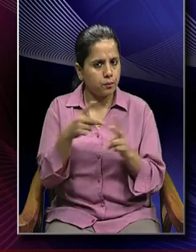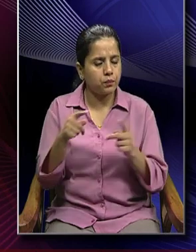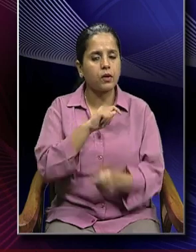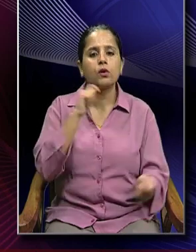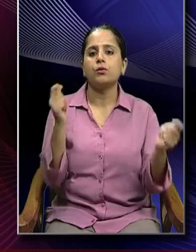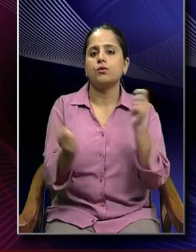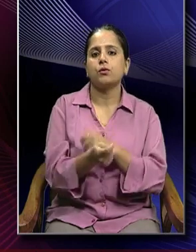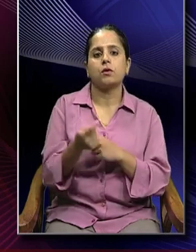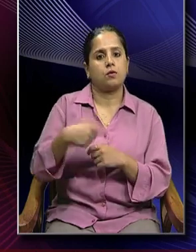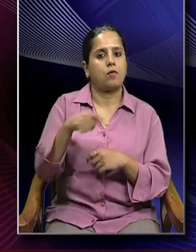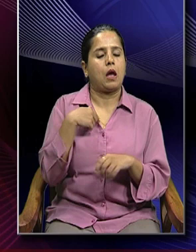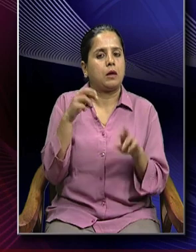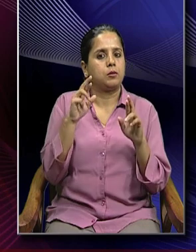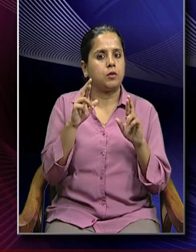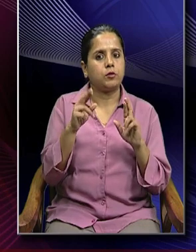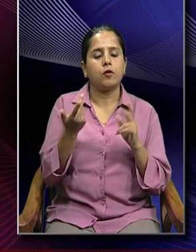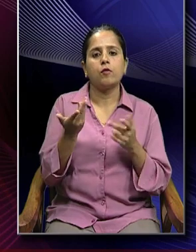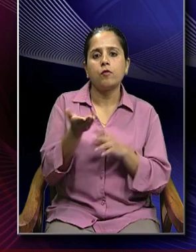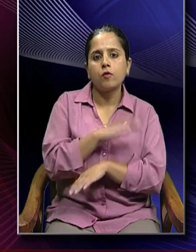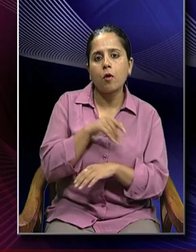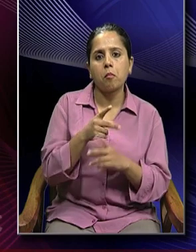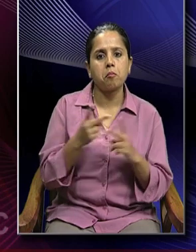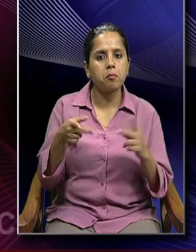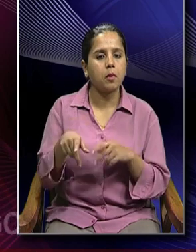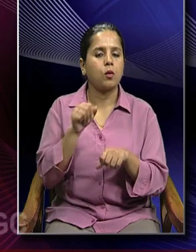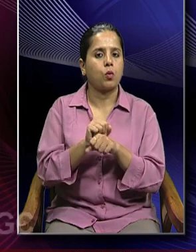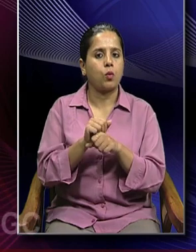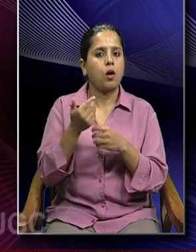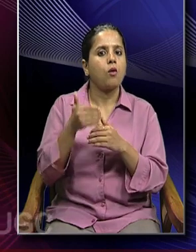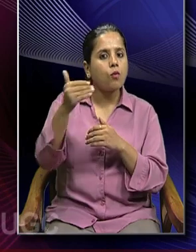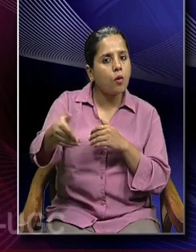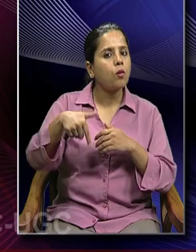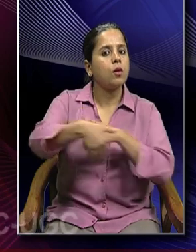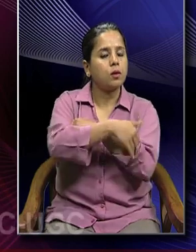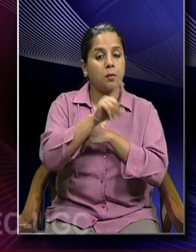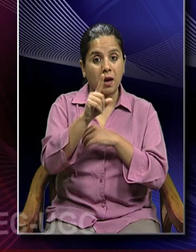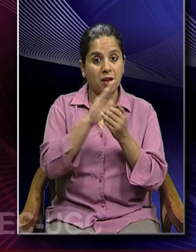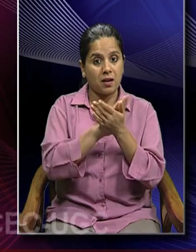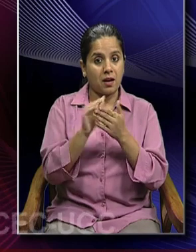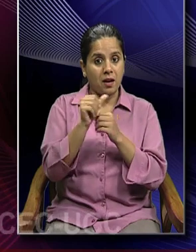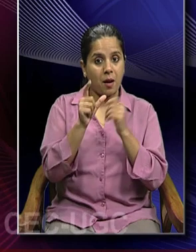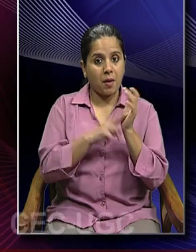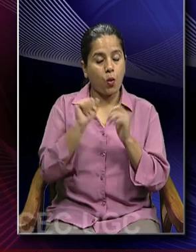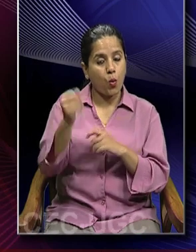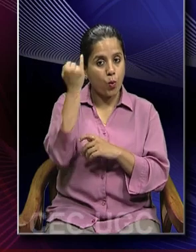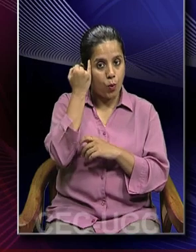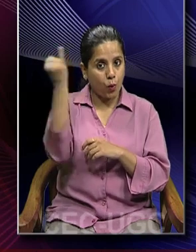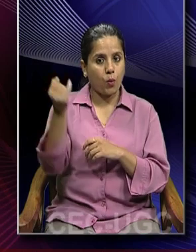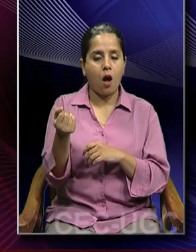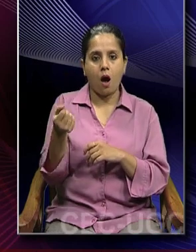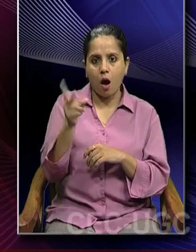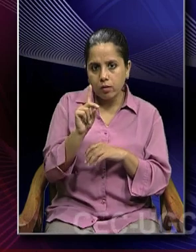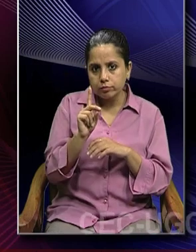change we expect from this kind of forward engineering. Although Hamel and Prahlad's idea of